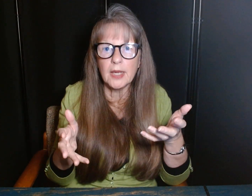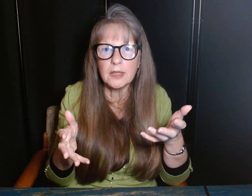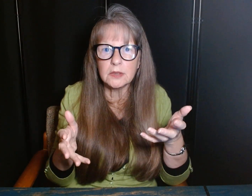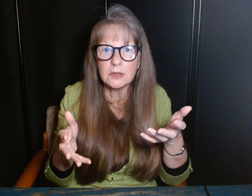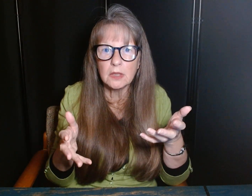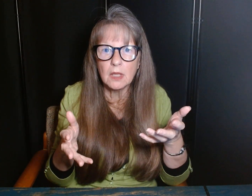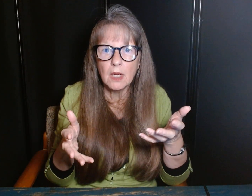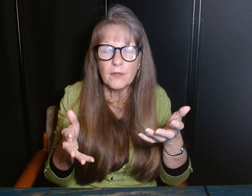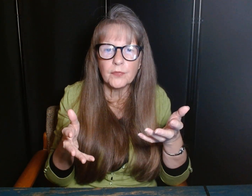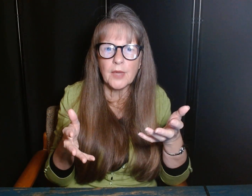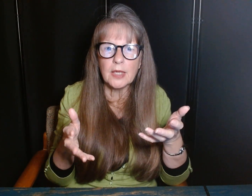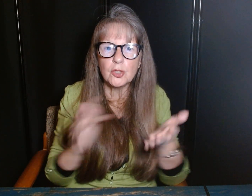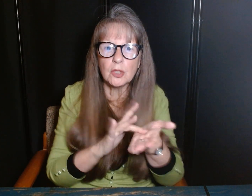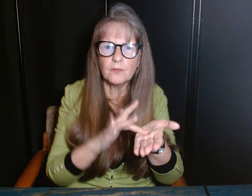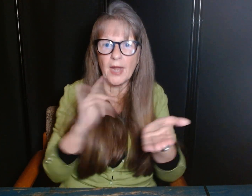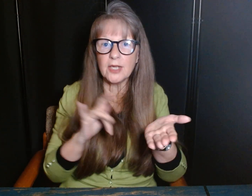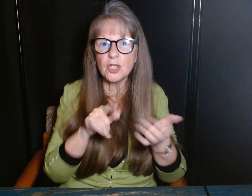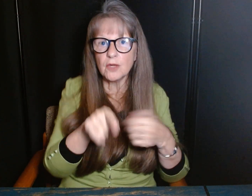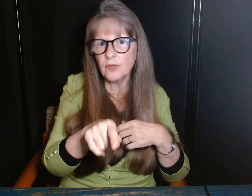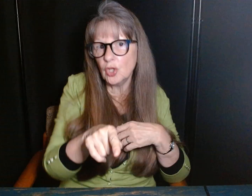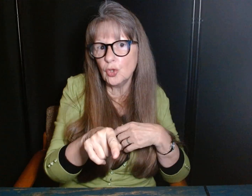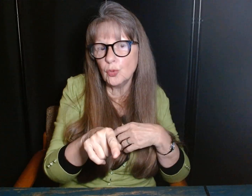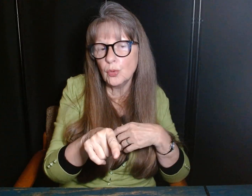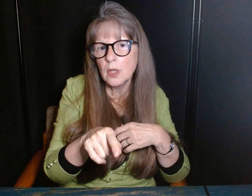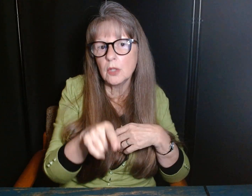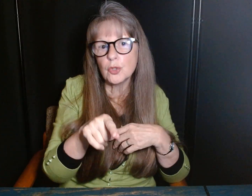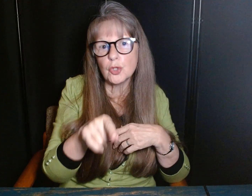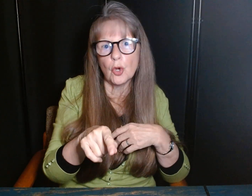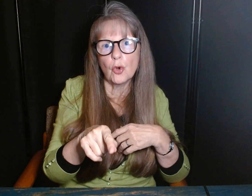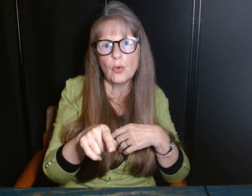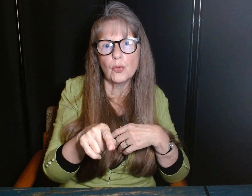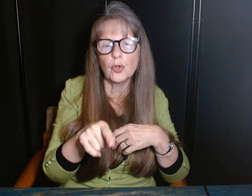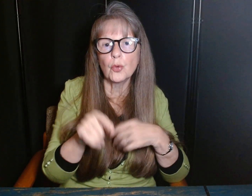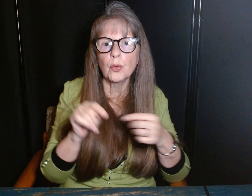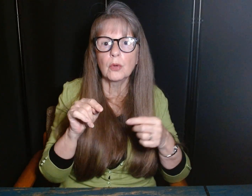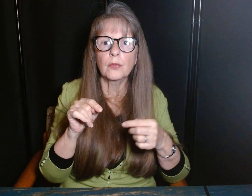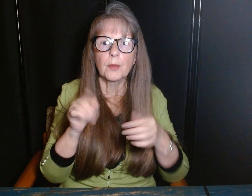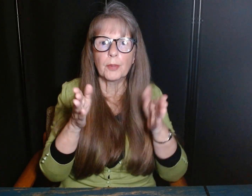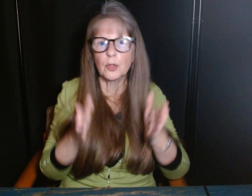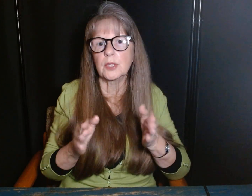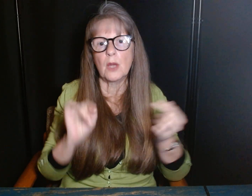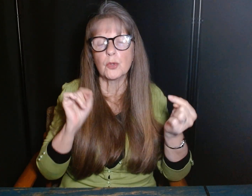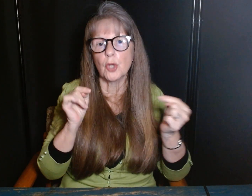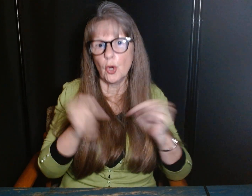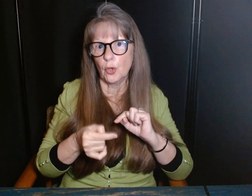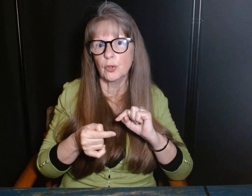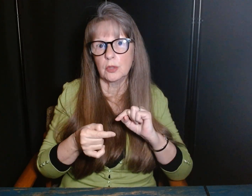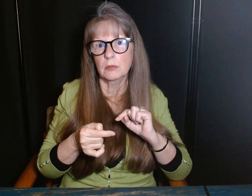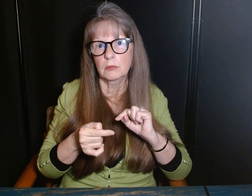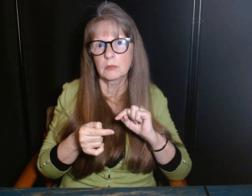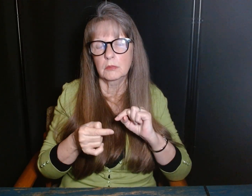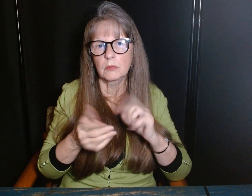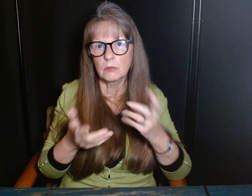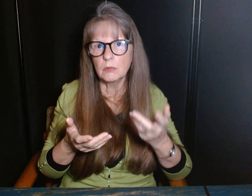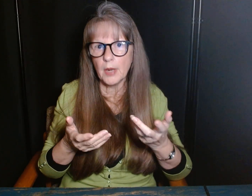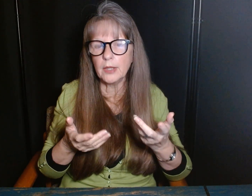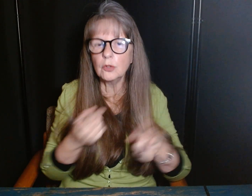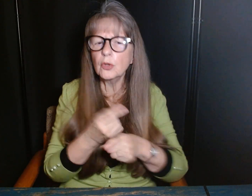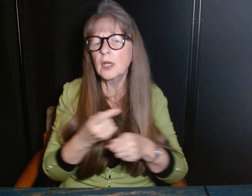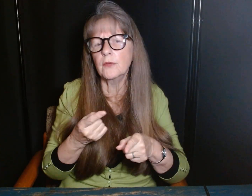phrase. They took advantage of you, so you were the person that was hurt. Right? You could even use